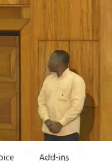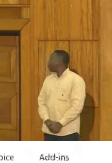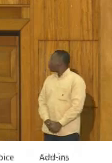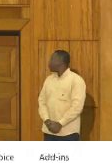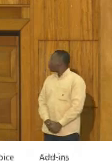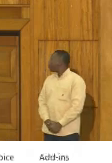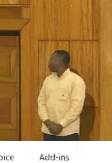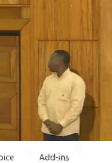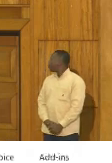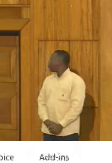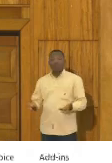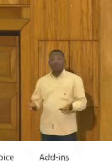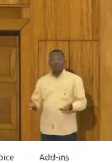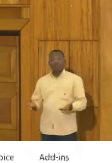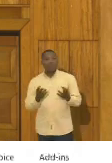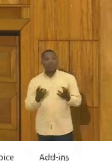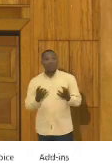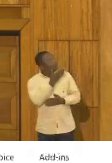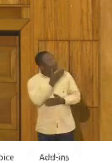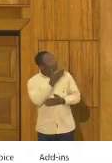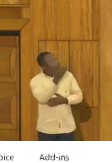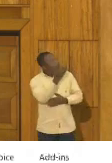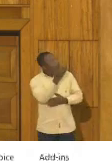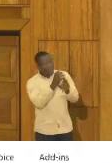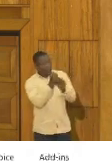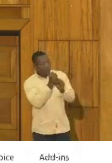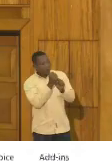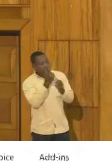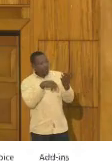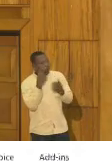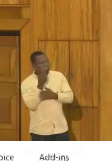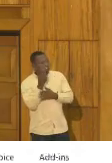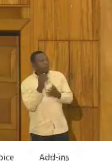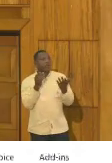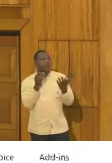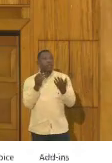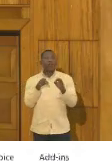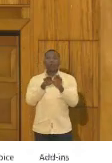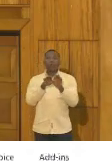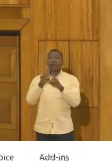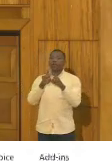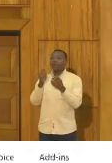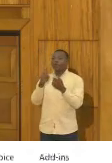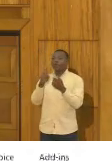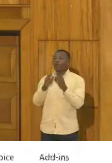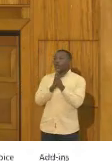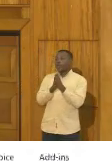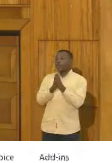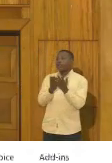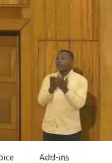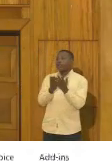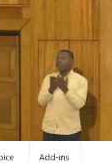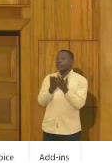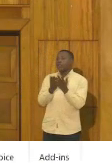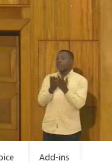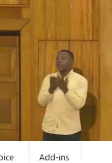Okay, this is a summary of what we'll be looking at. The major questions we need to ask in terms of the development of HIV vaccine,